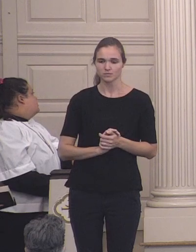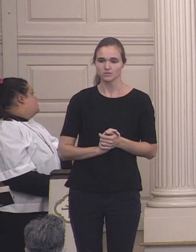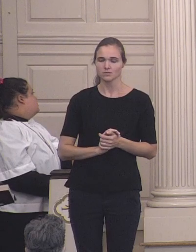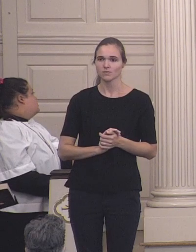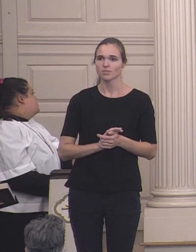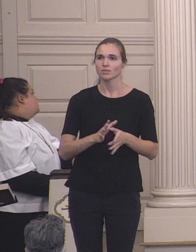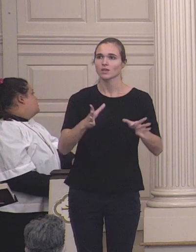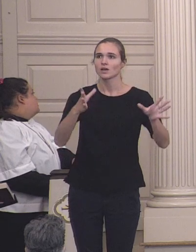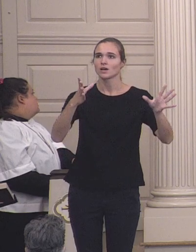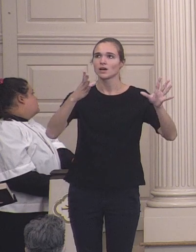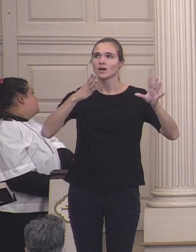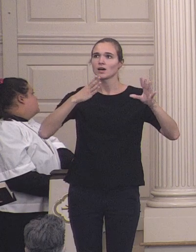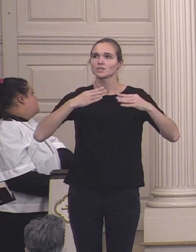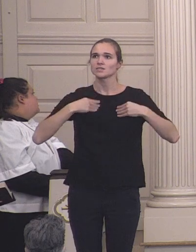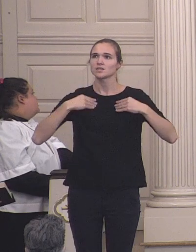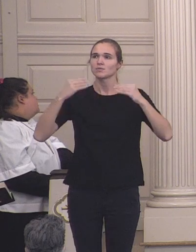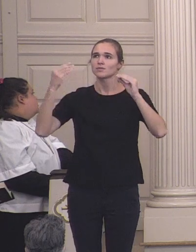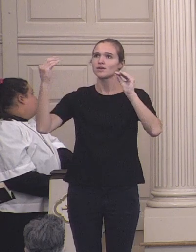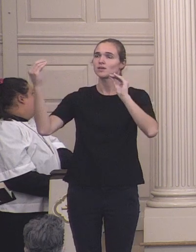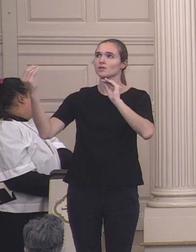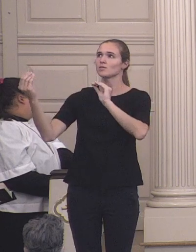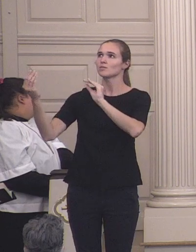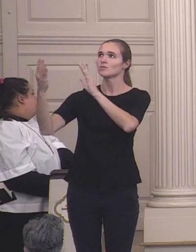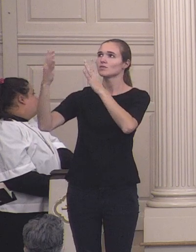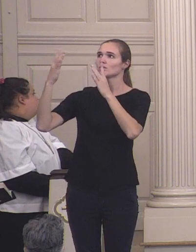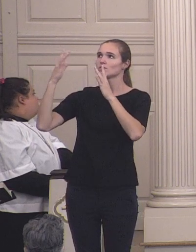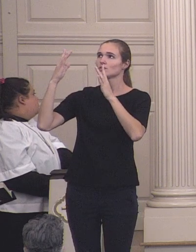Welcome them into the light of your face.